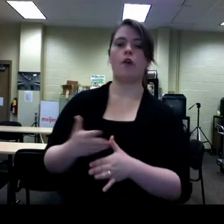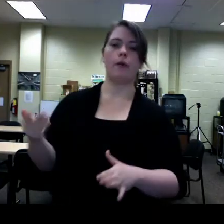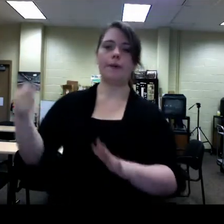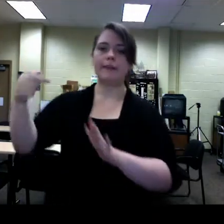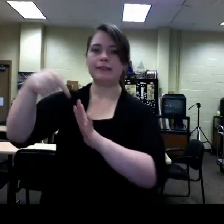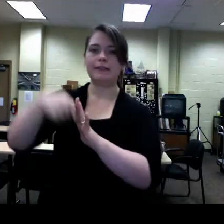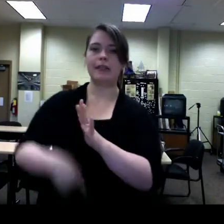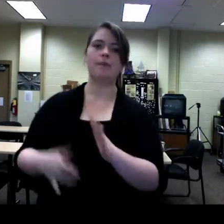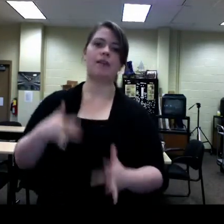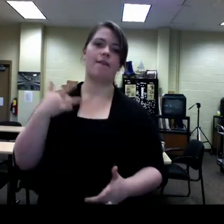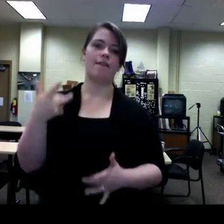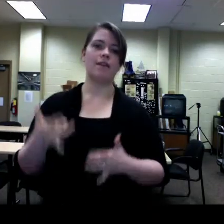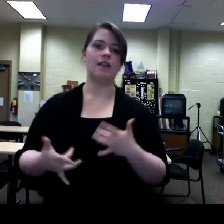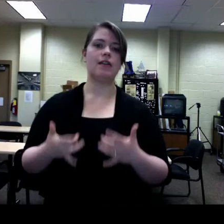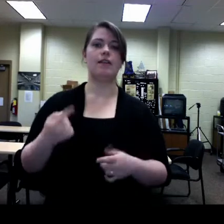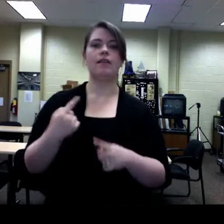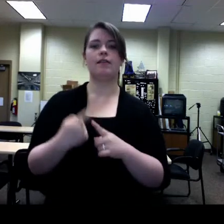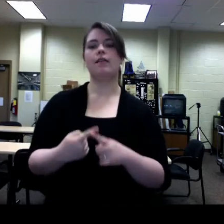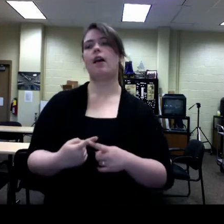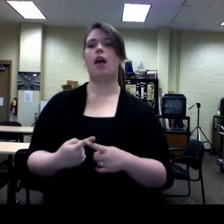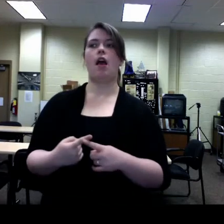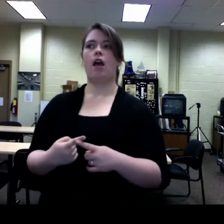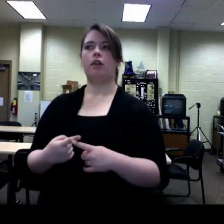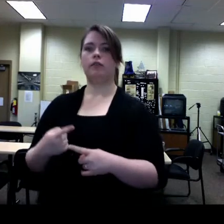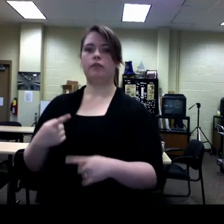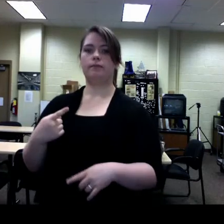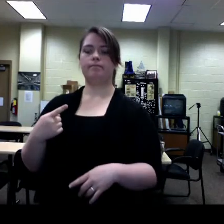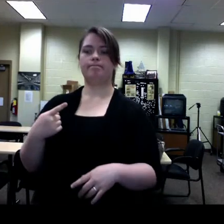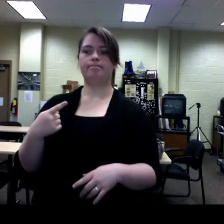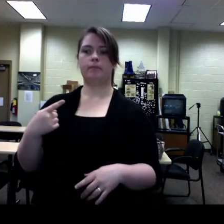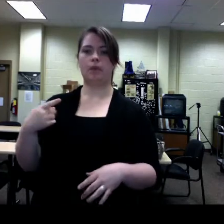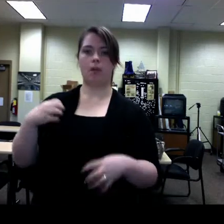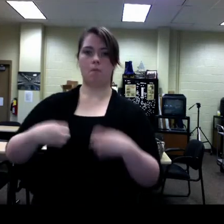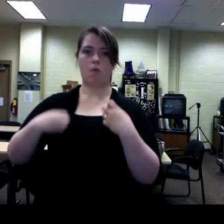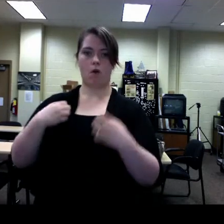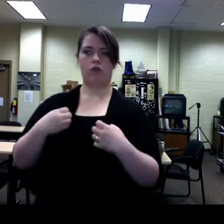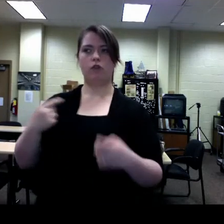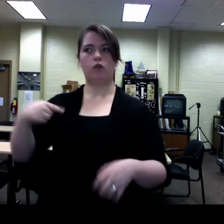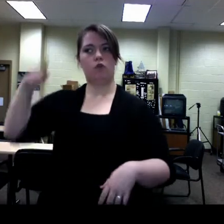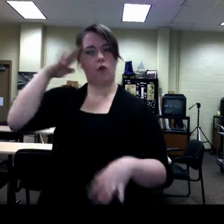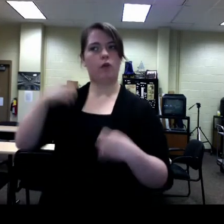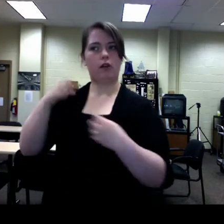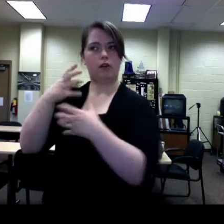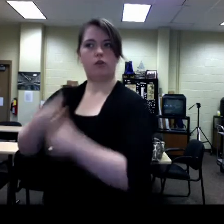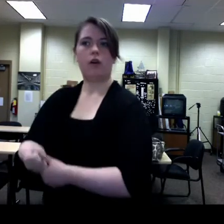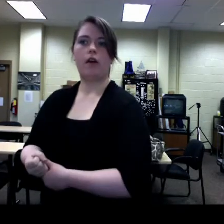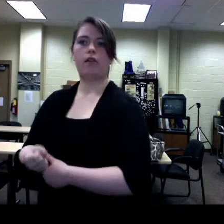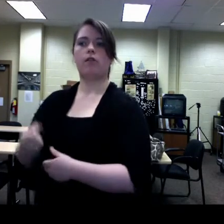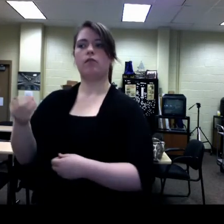and emotions. That you can trust this person. If you tell them a secret, they're going to keep it for you.